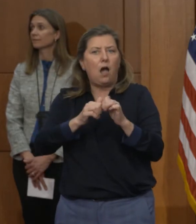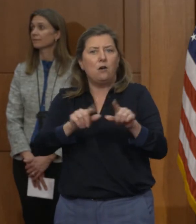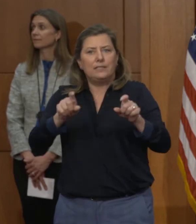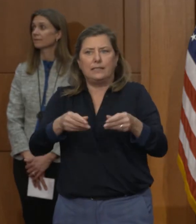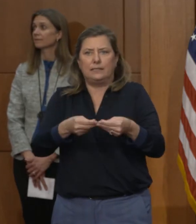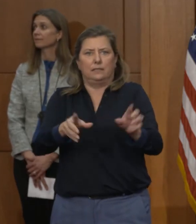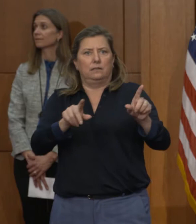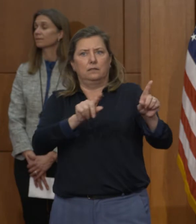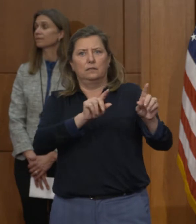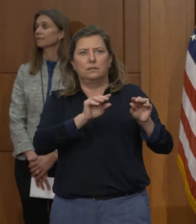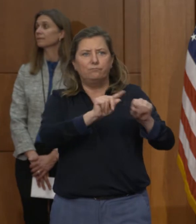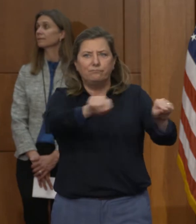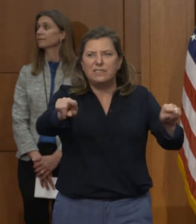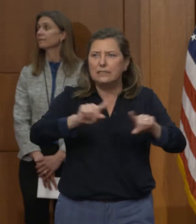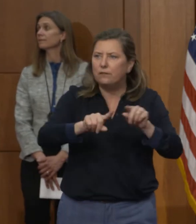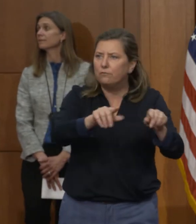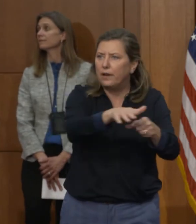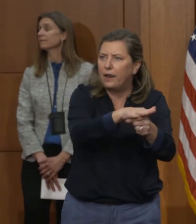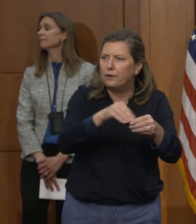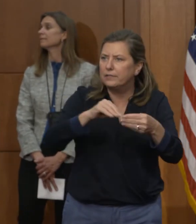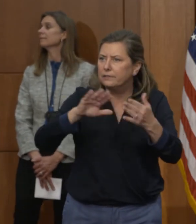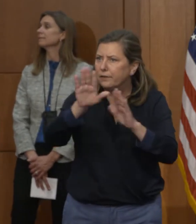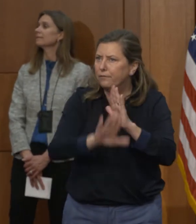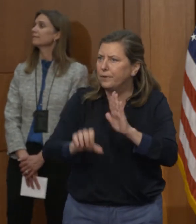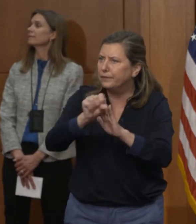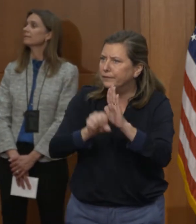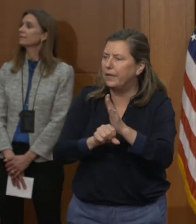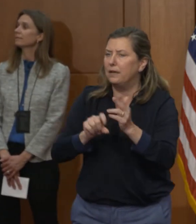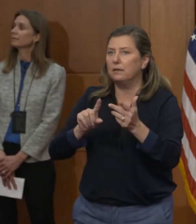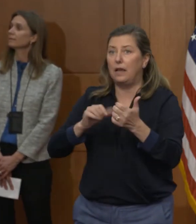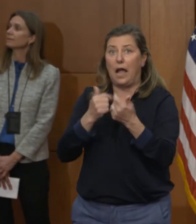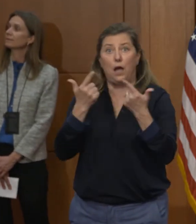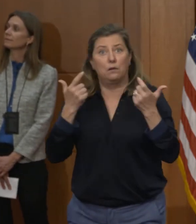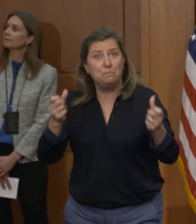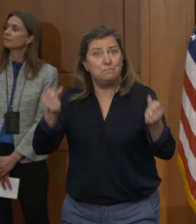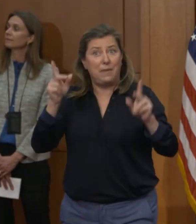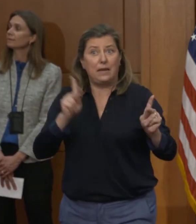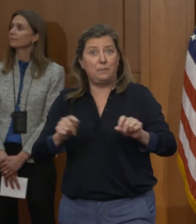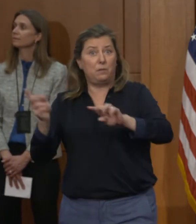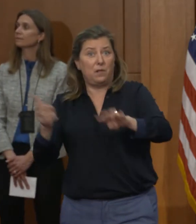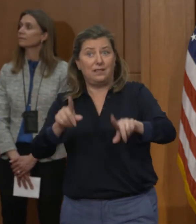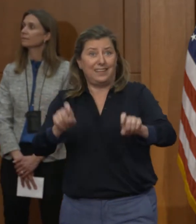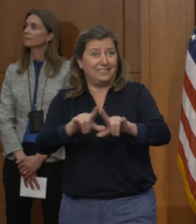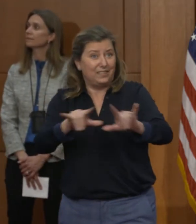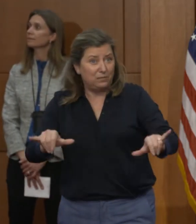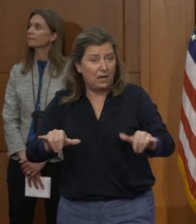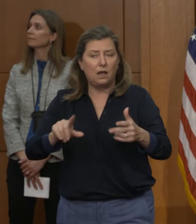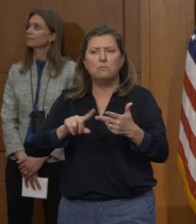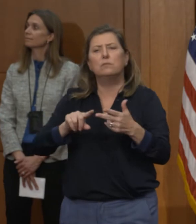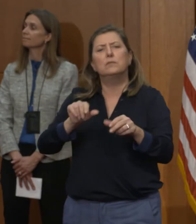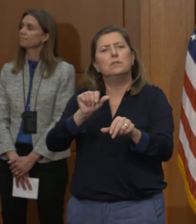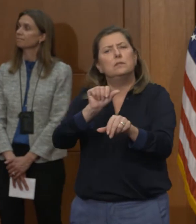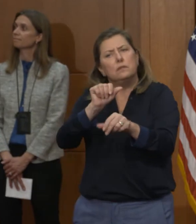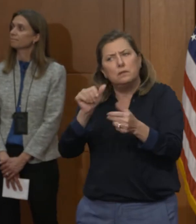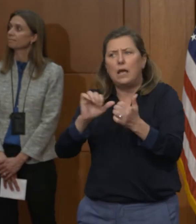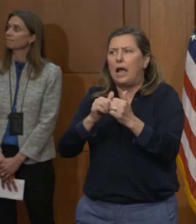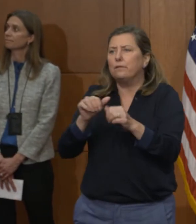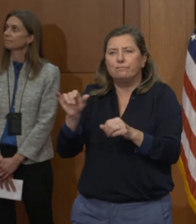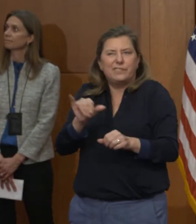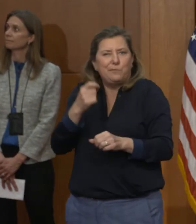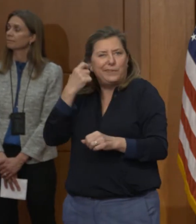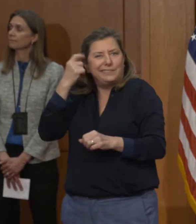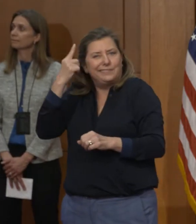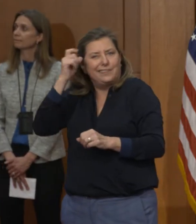different communities, to be able to do large-scale testing, and support all of the work of the health department as they do what Governor Northam